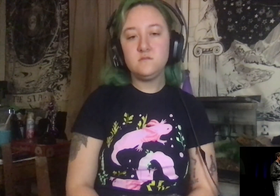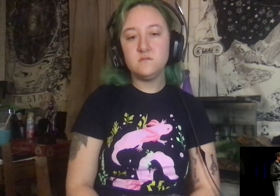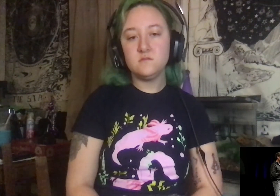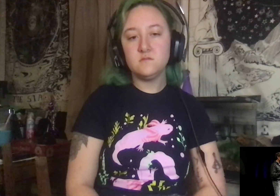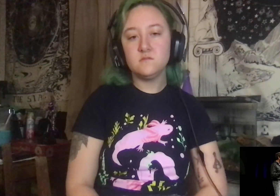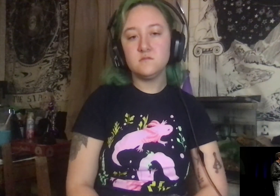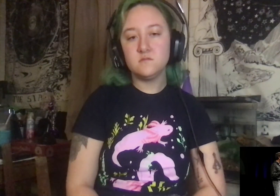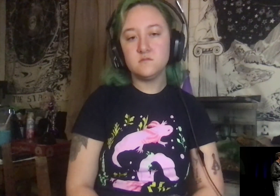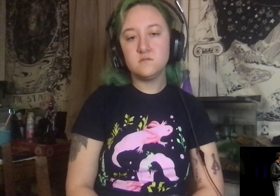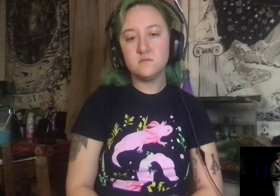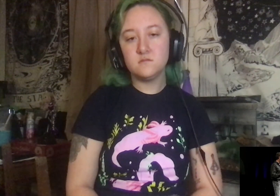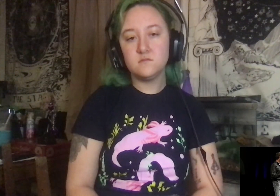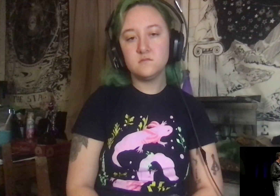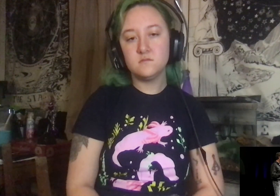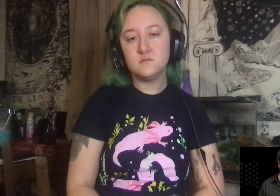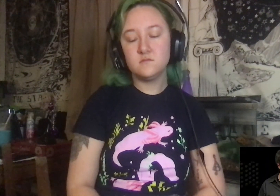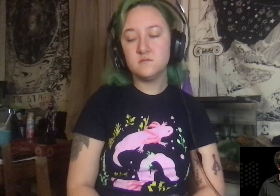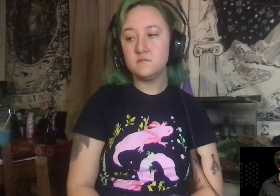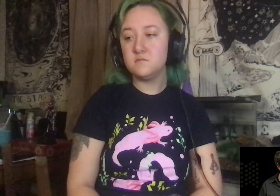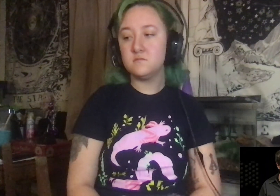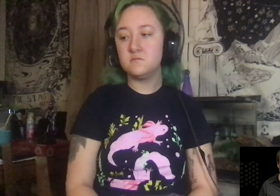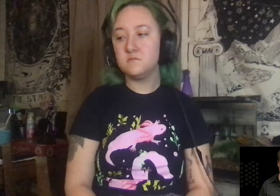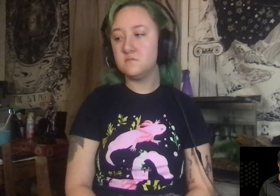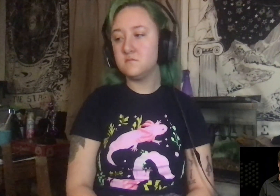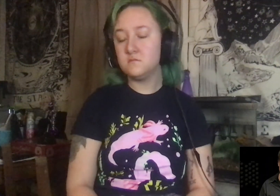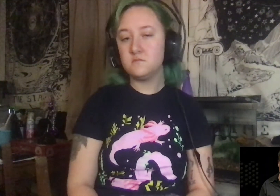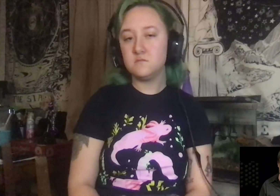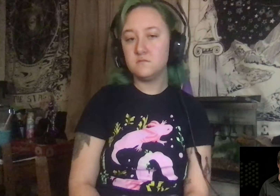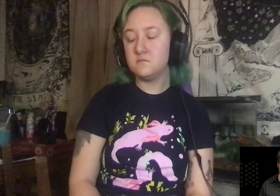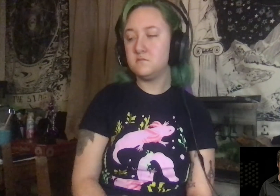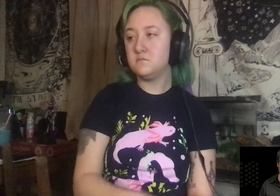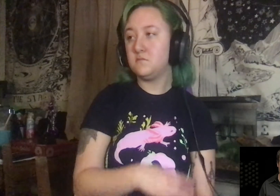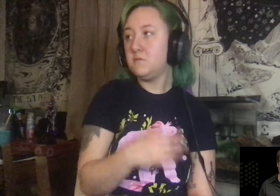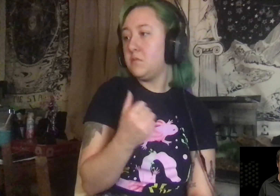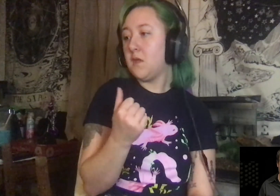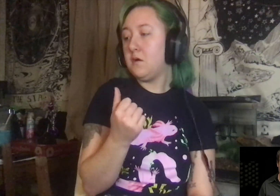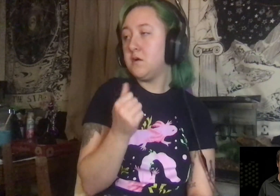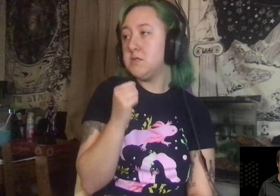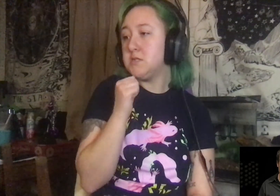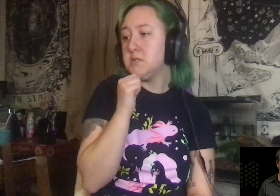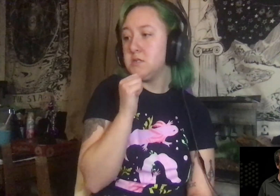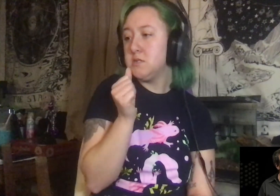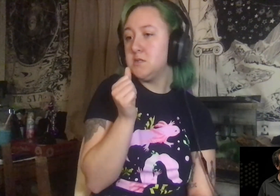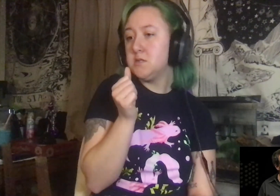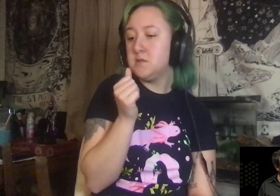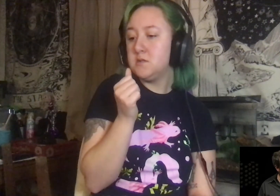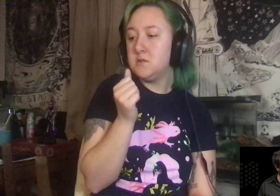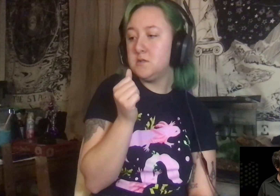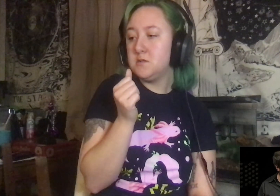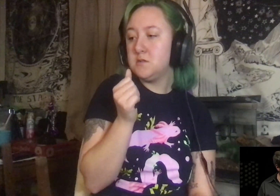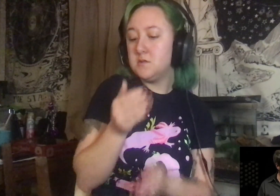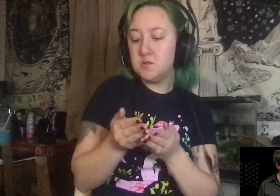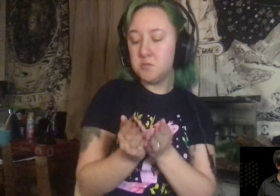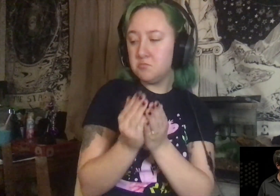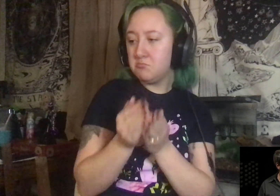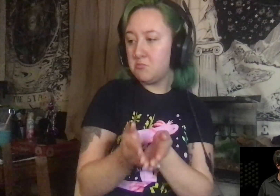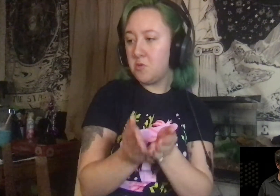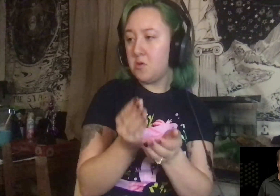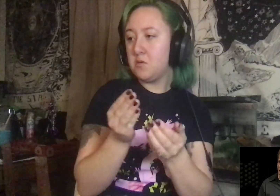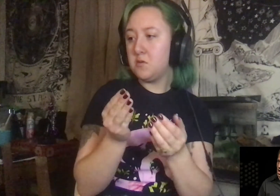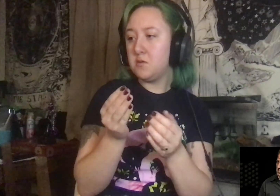responsibility is not to get you home alive. My responsibility is to get you home rich. You want to get home alive? That's on